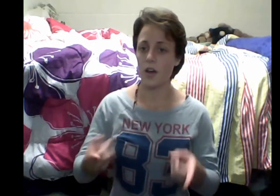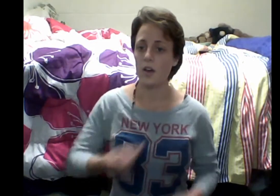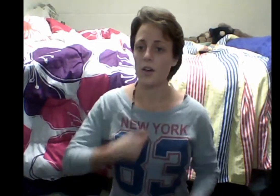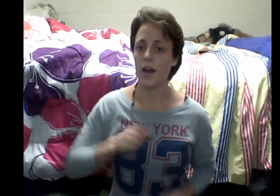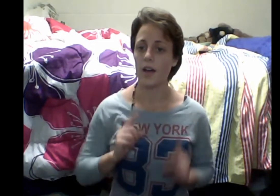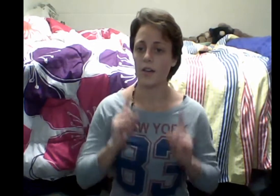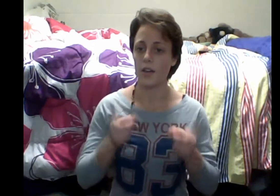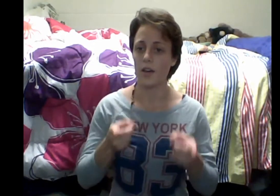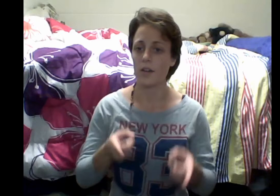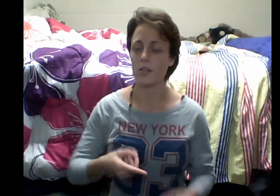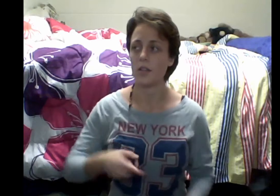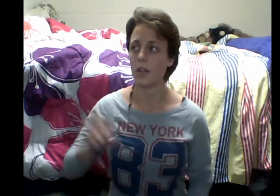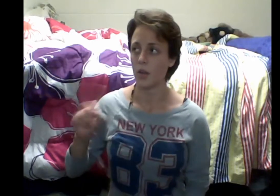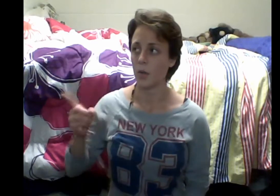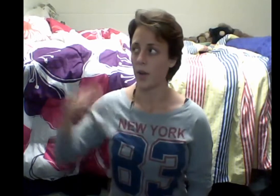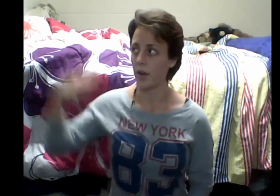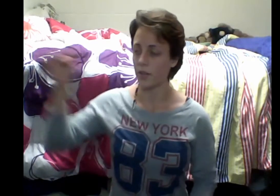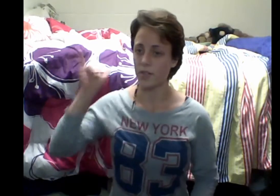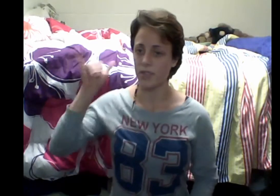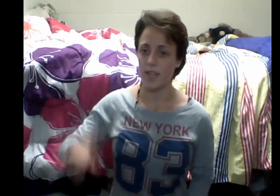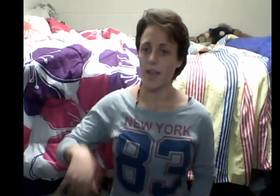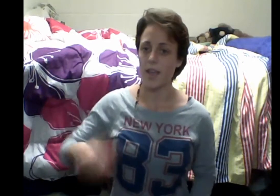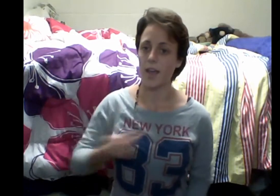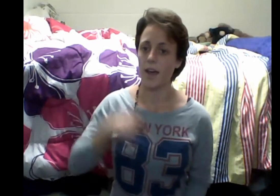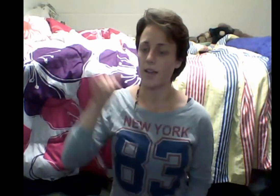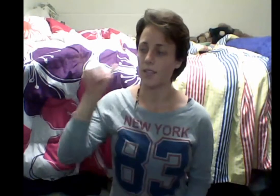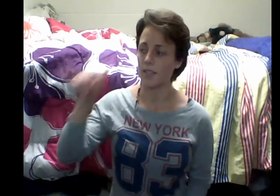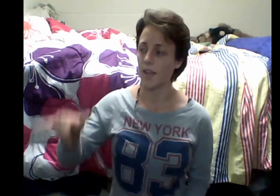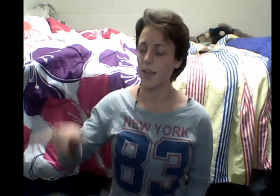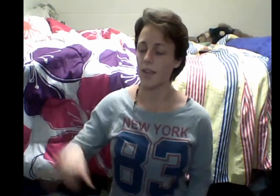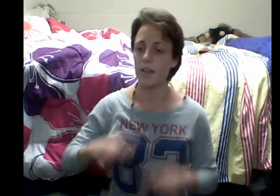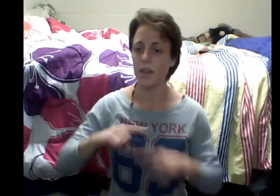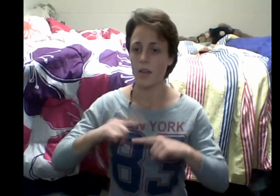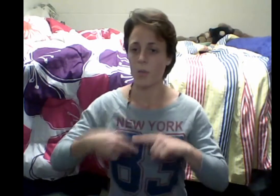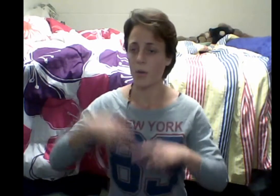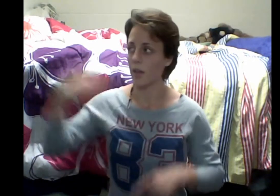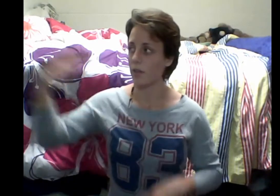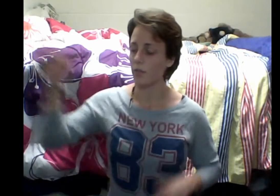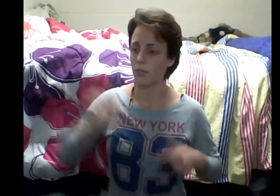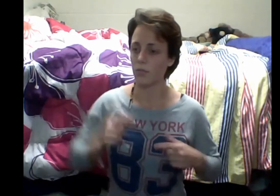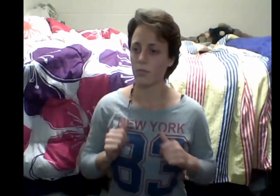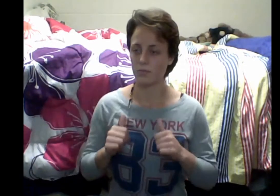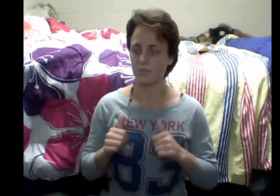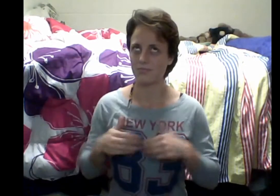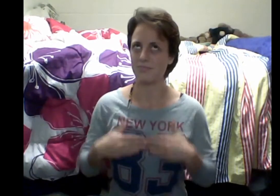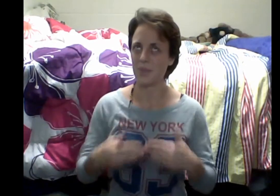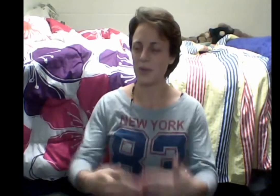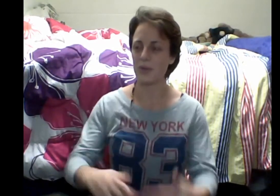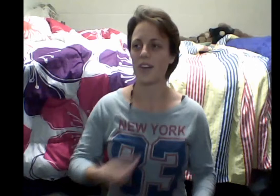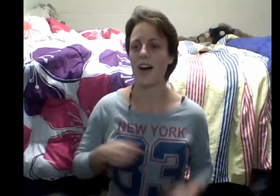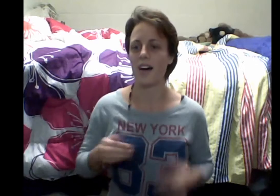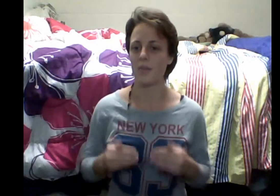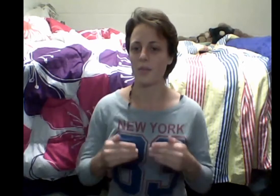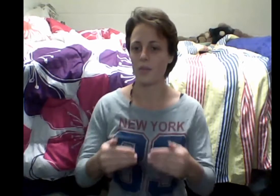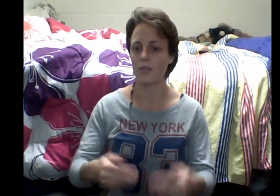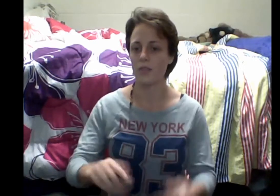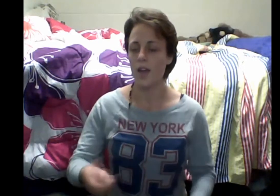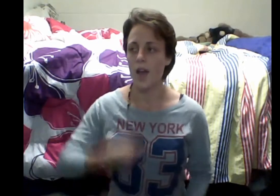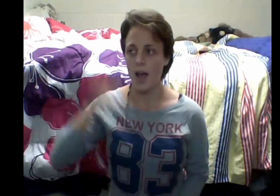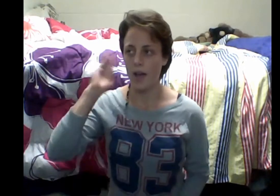go, I'll go. Where you stay, I'll stay. When you move, I'll move. I